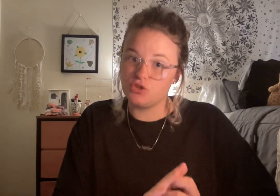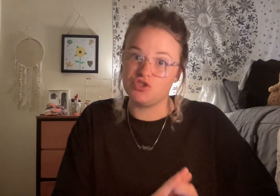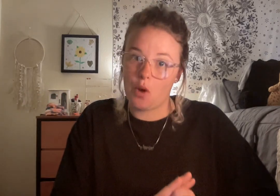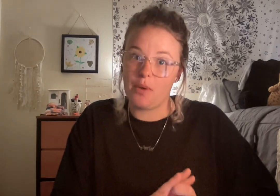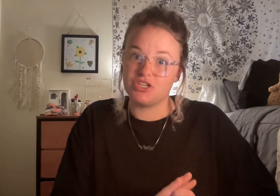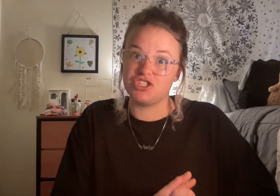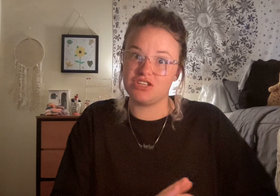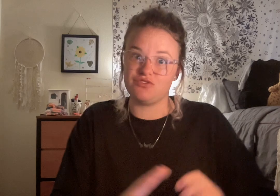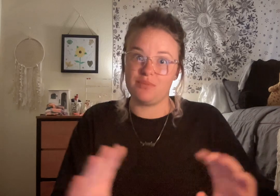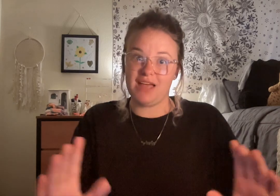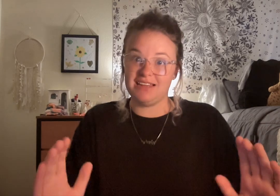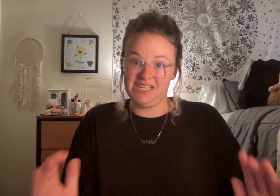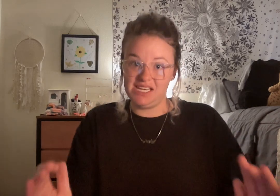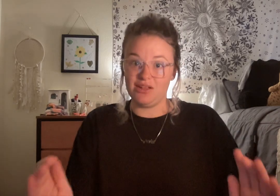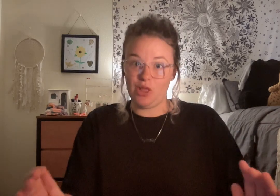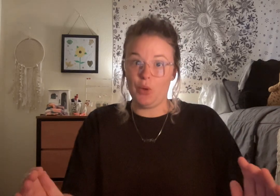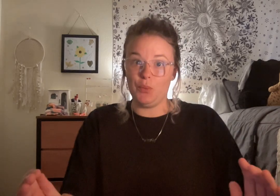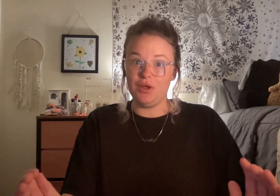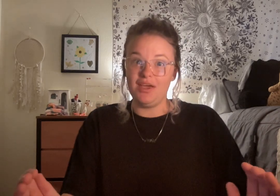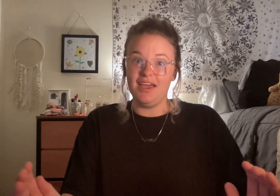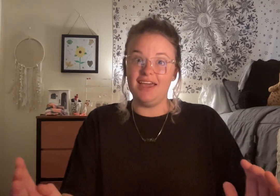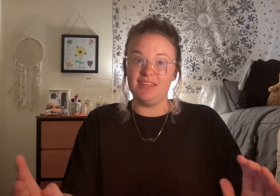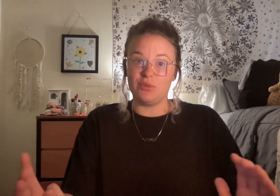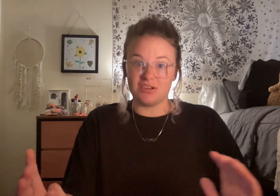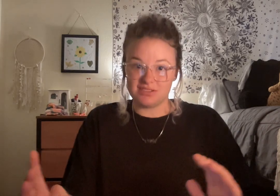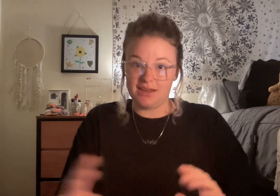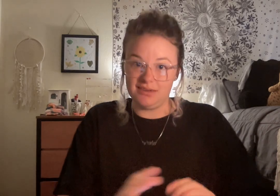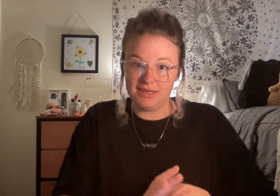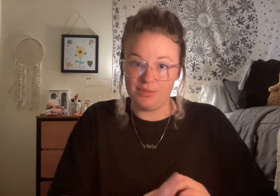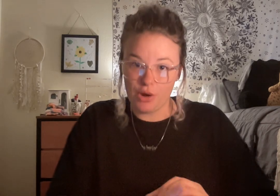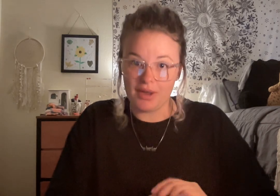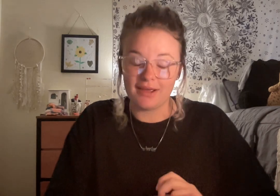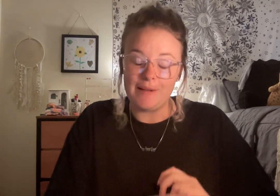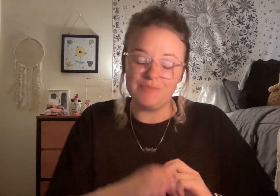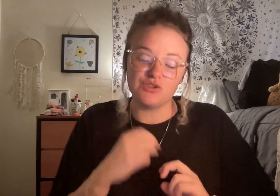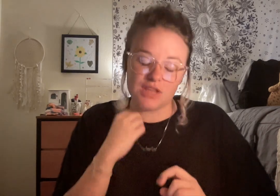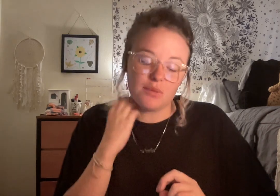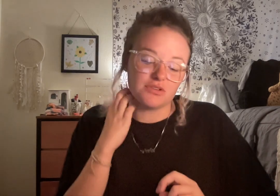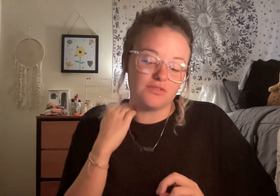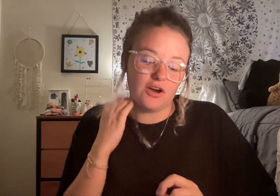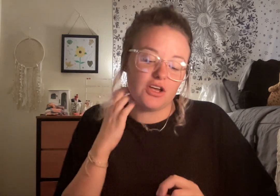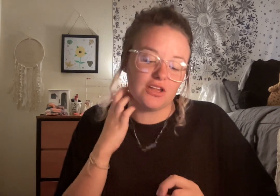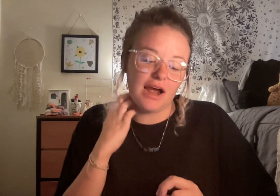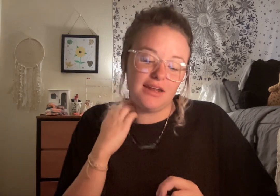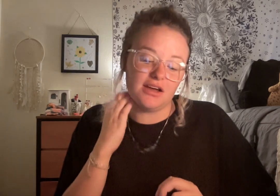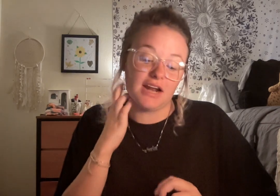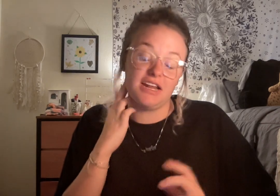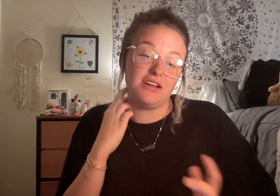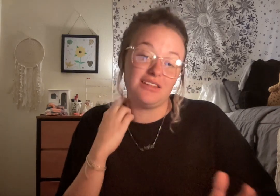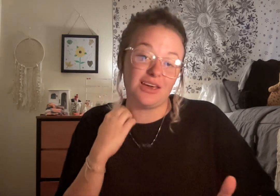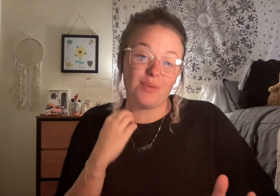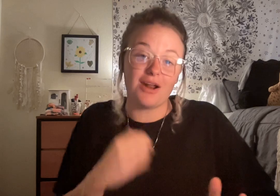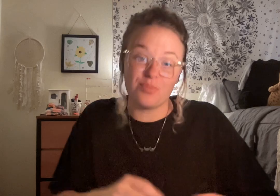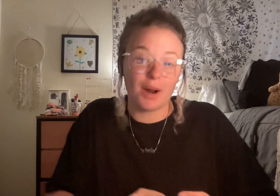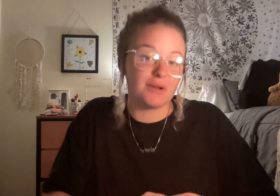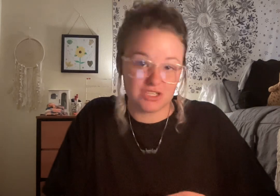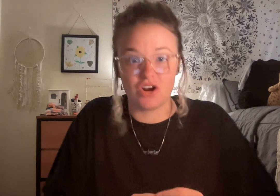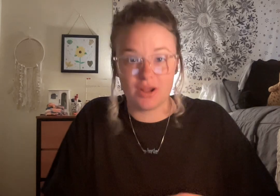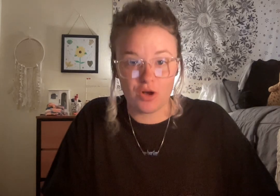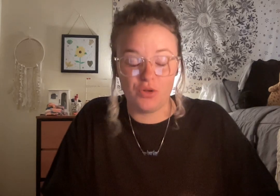so much just from that TEK alone, and they were excited to keep going. So that was a very good idea, and I didn't think about it, but I'm going to start including